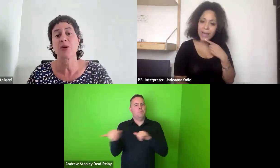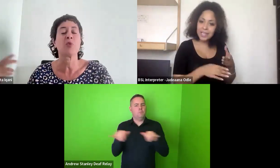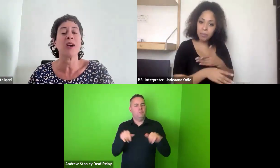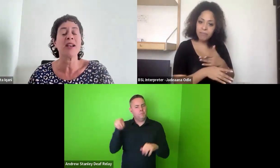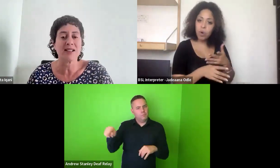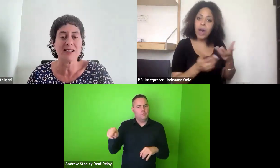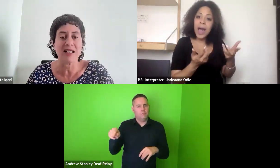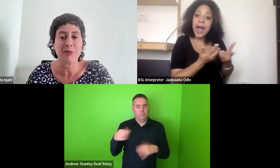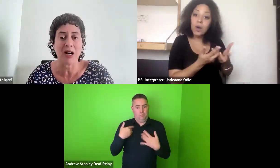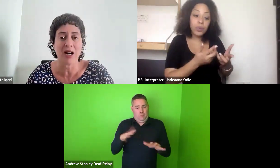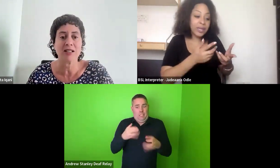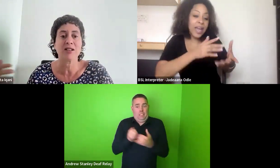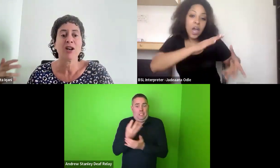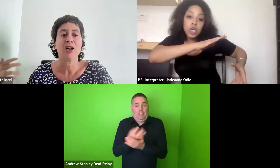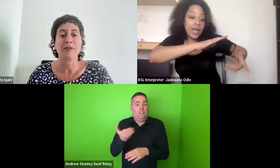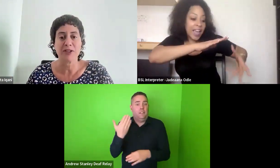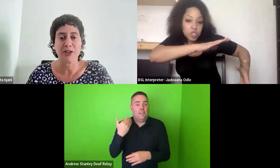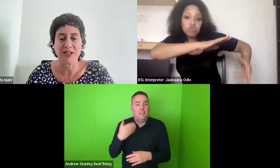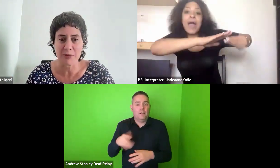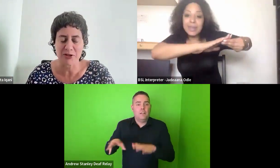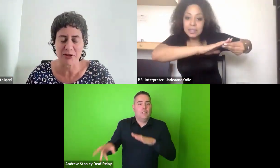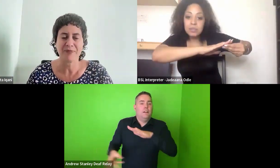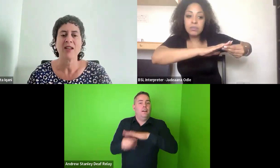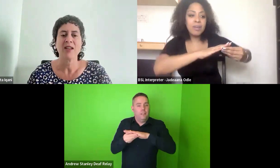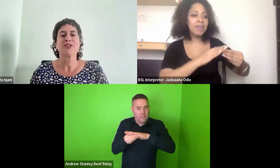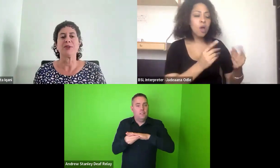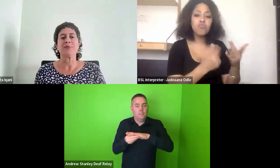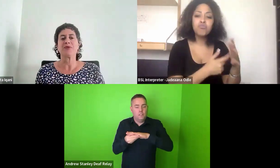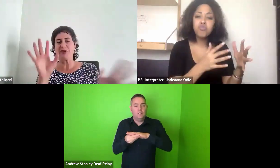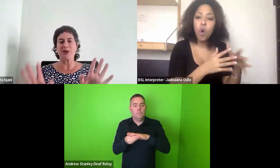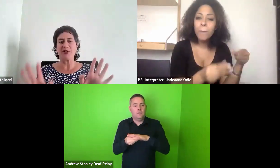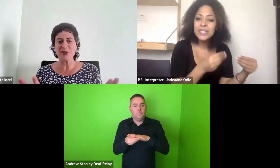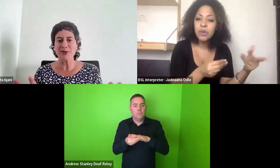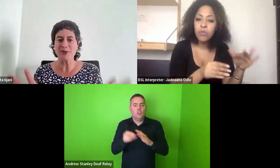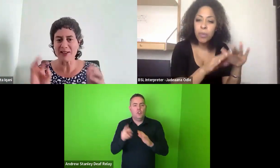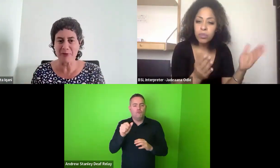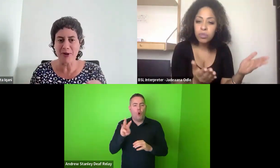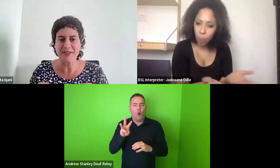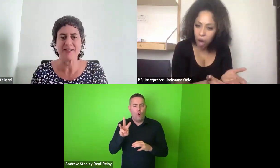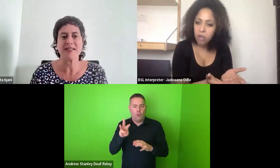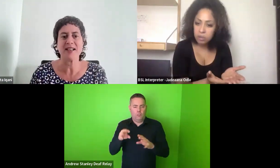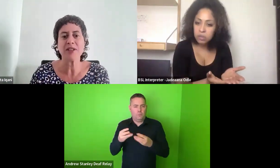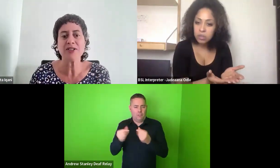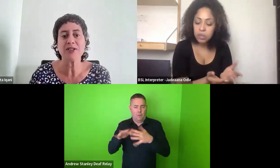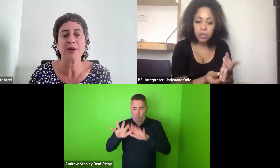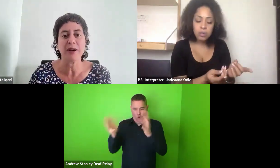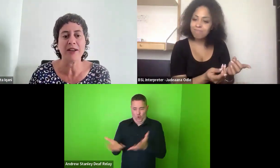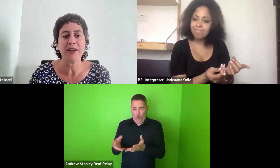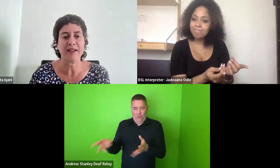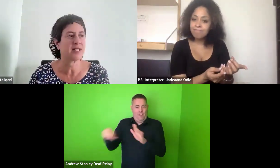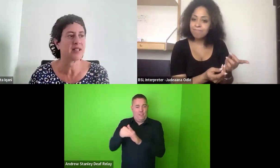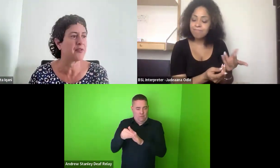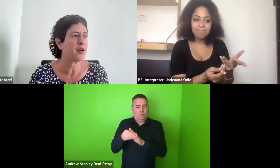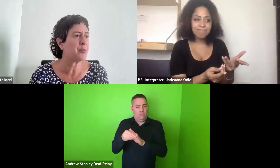and in terms of the waste that is left behind after consumption. So just with those two kind of prefaces, I wanted